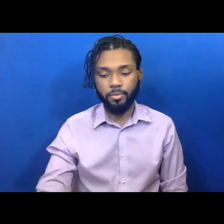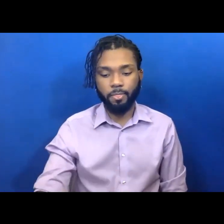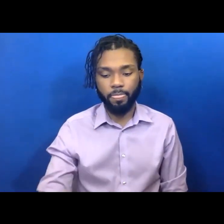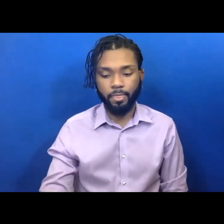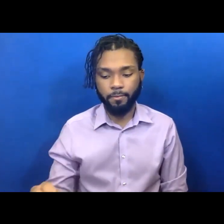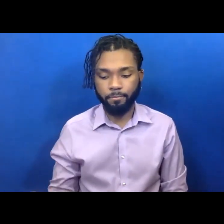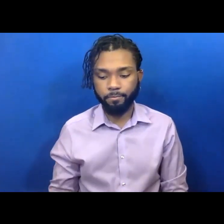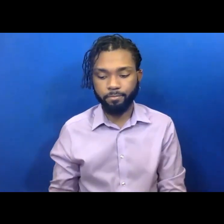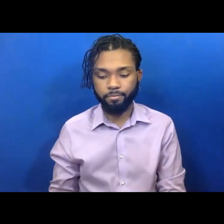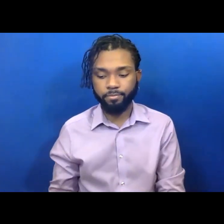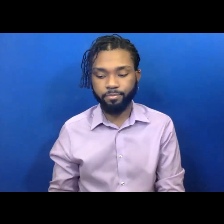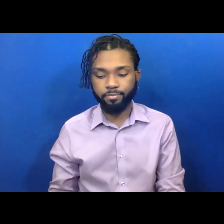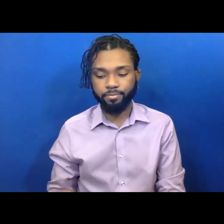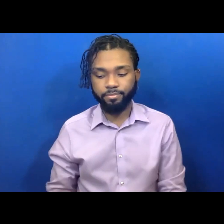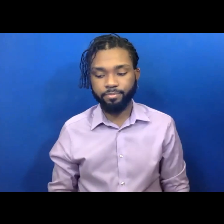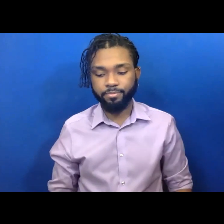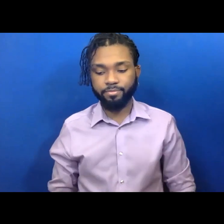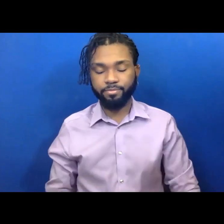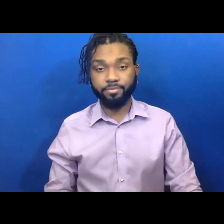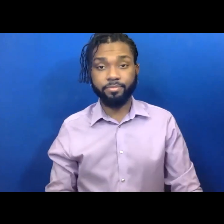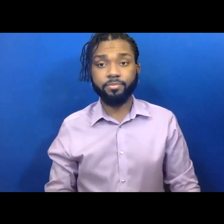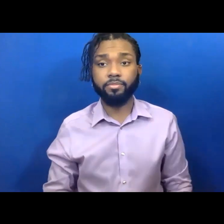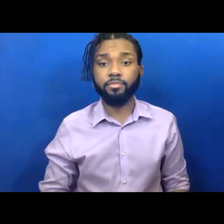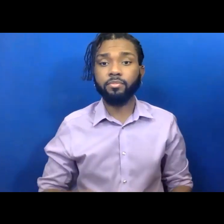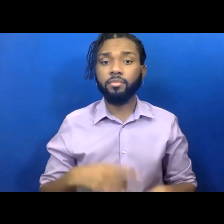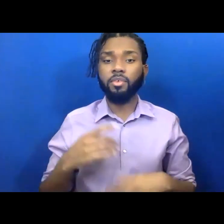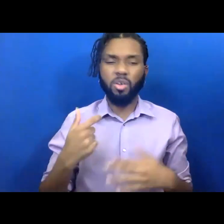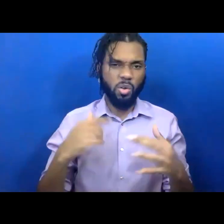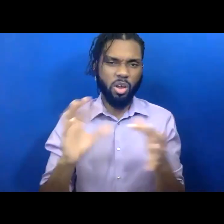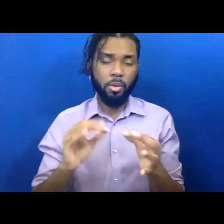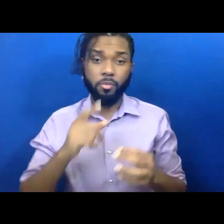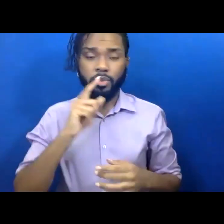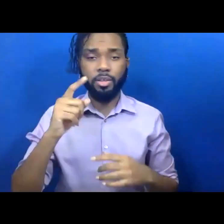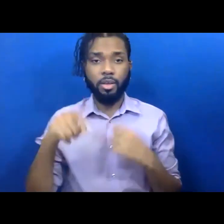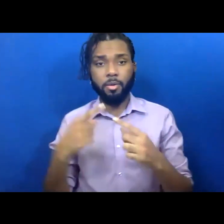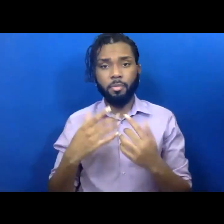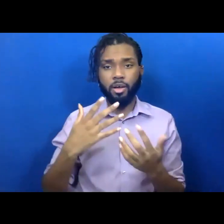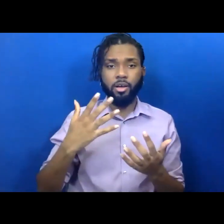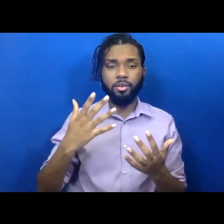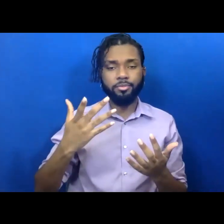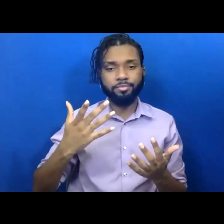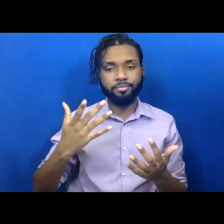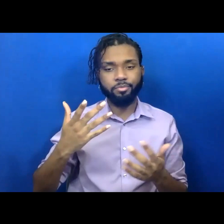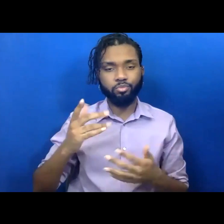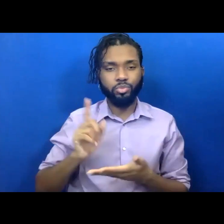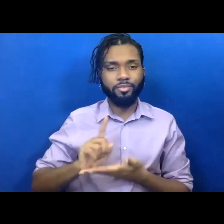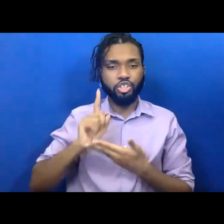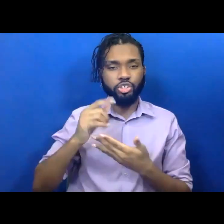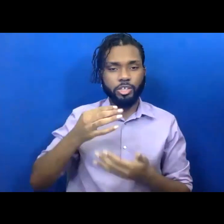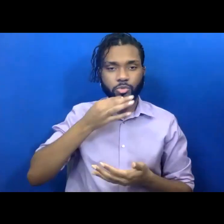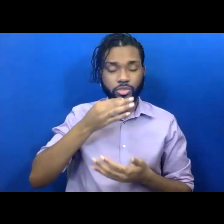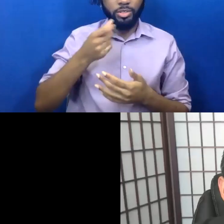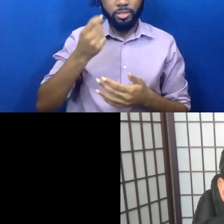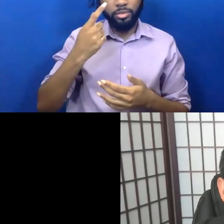I want to make a comment about that, and this is really more about sort of privileging expertise in general, where oftentimes expertise is